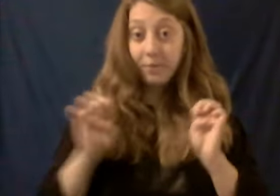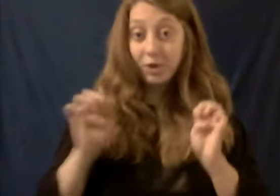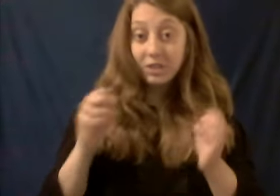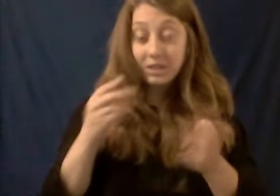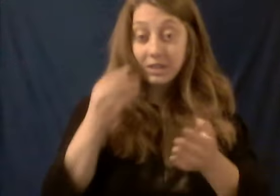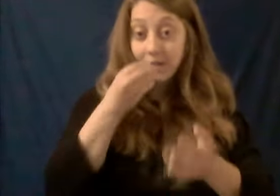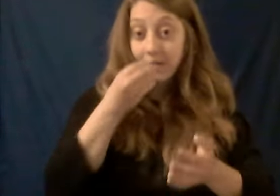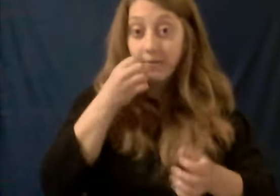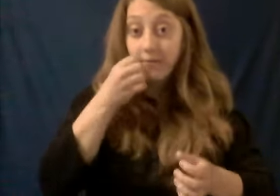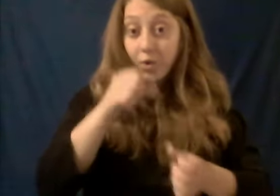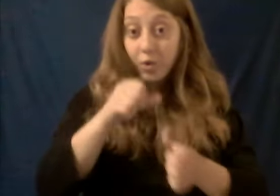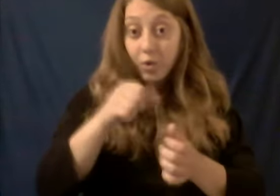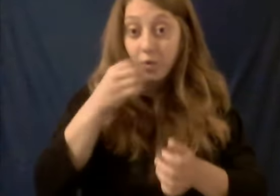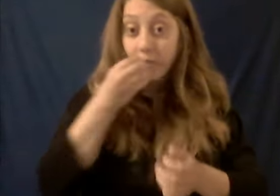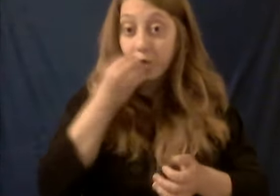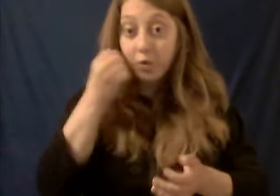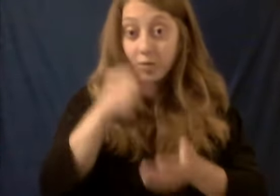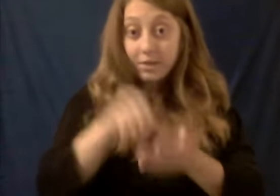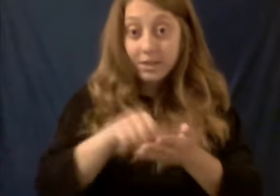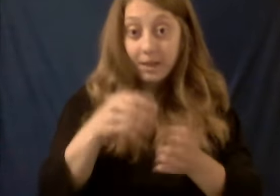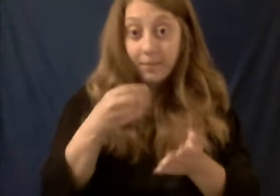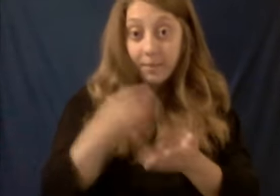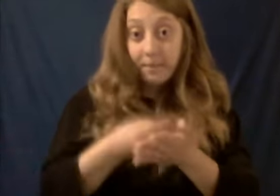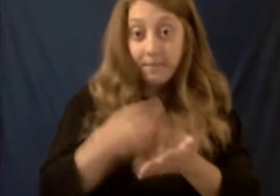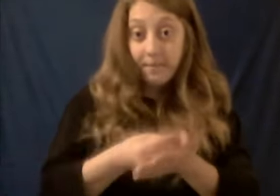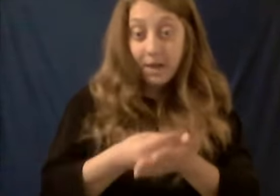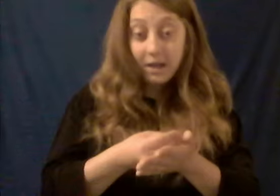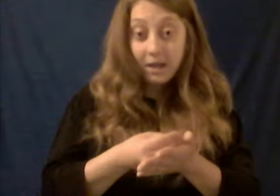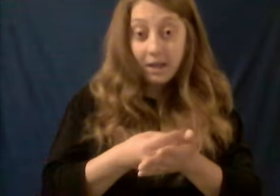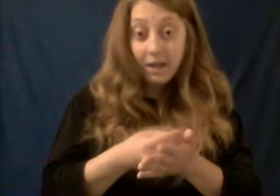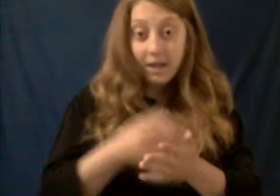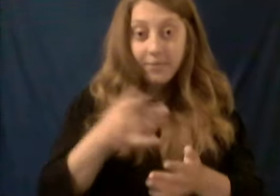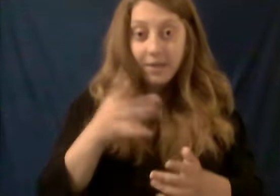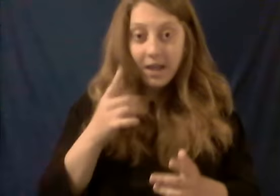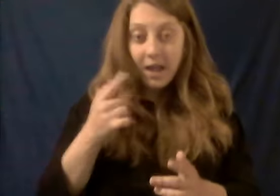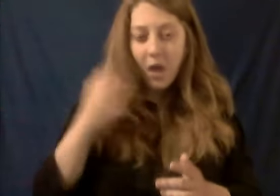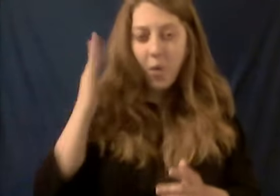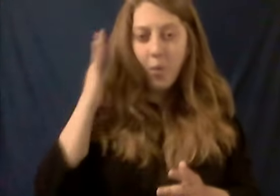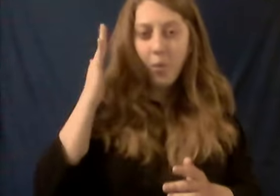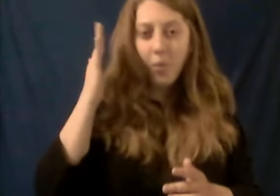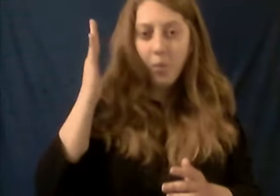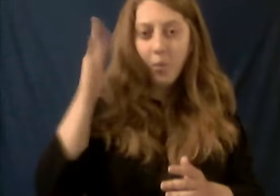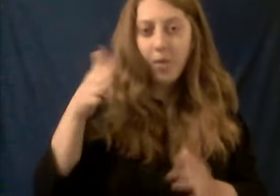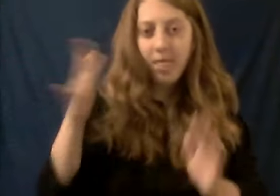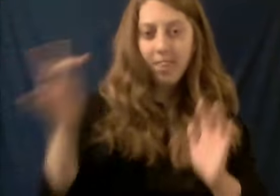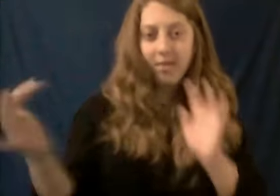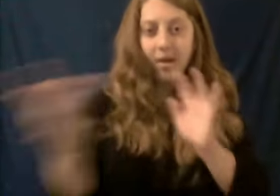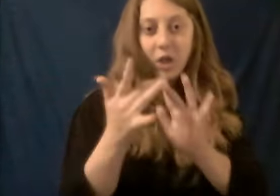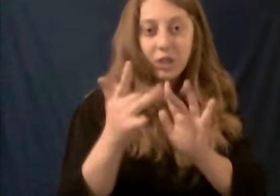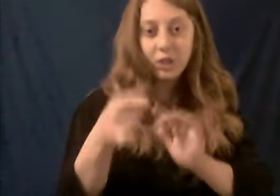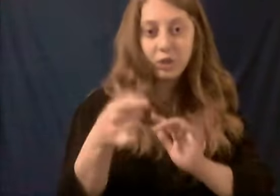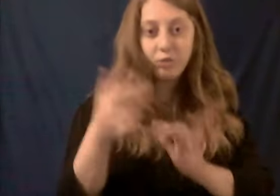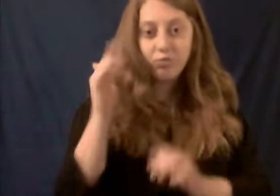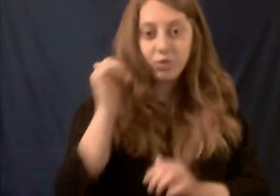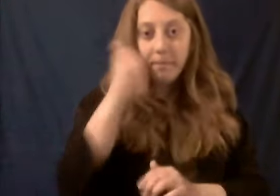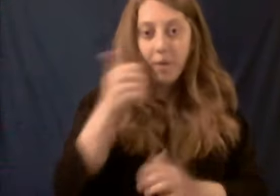tomorrow morning and let you know how much we're approved to give you right away. You are approved for about an